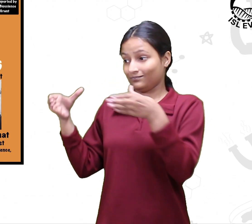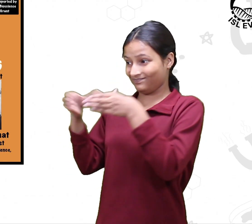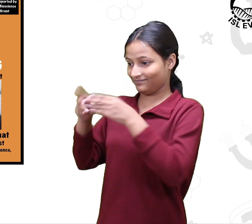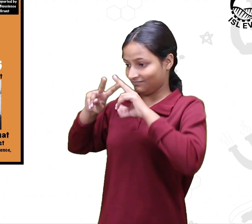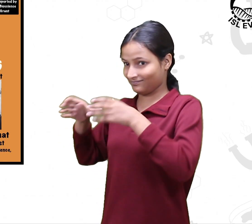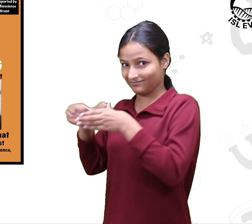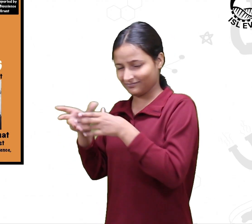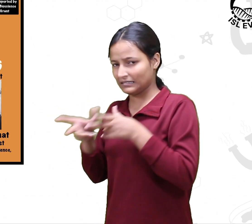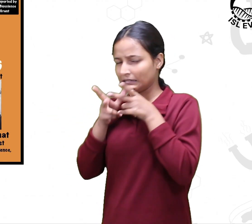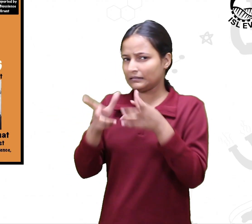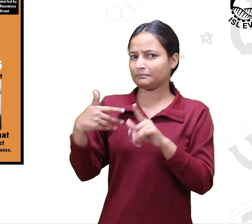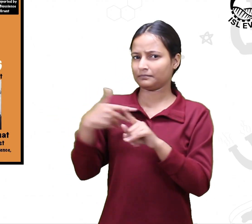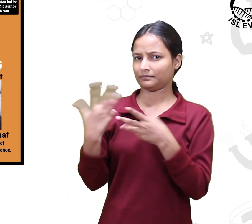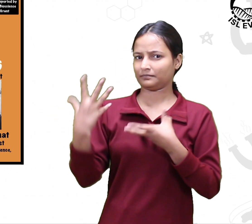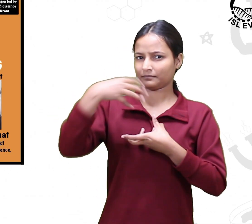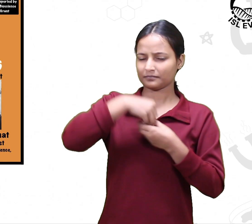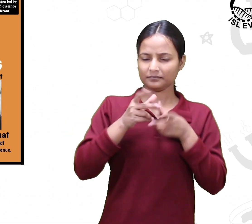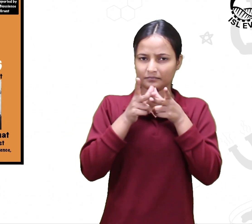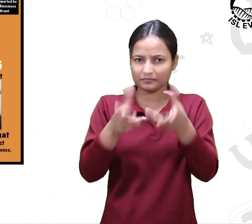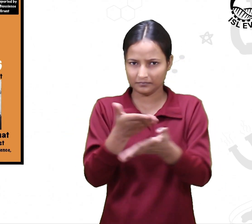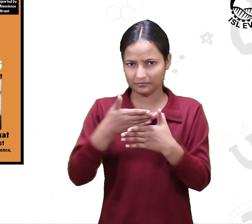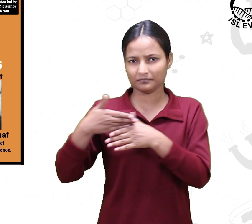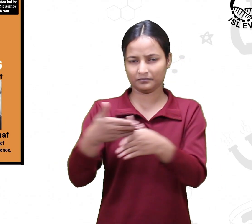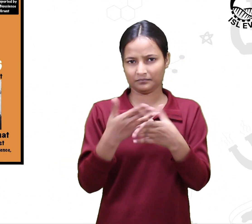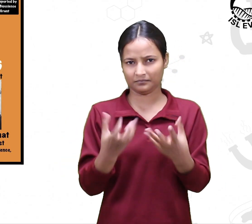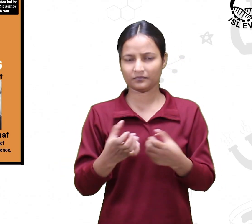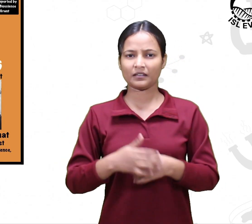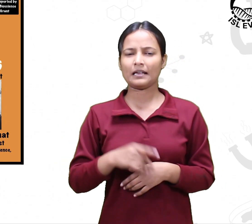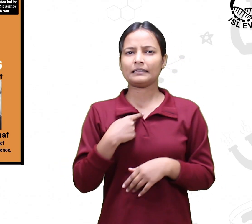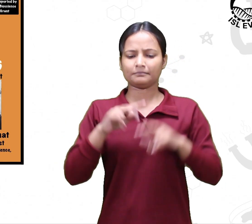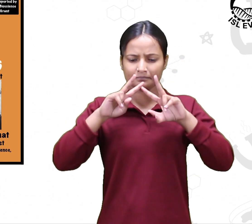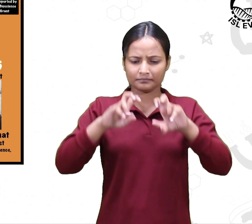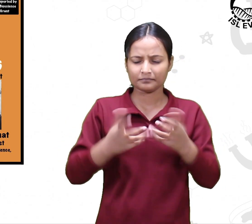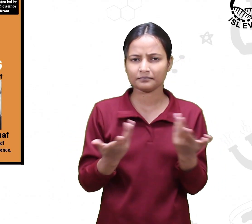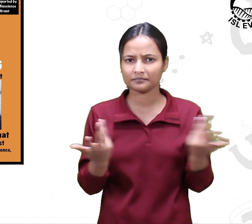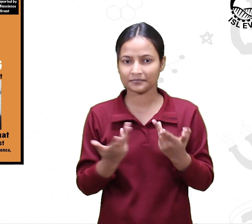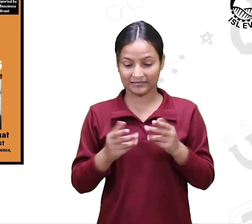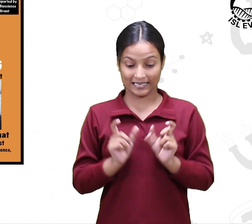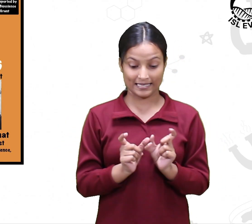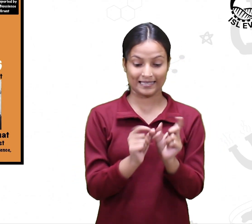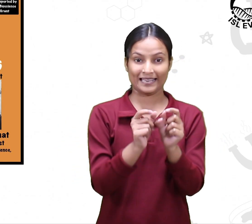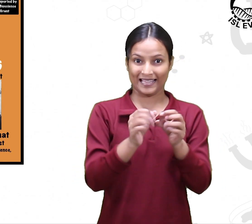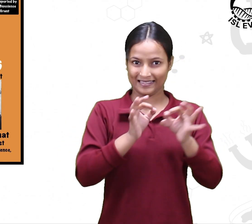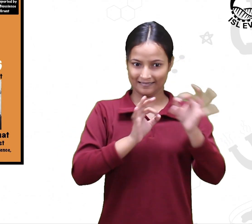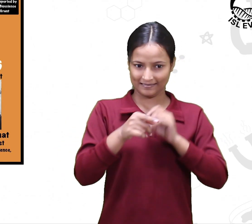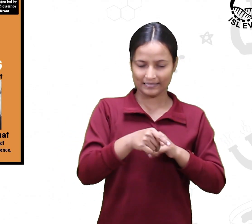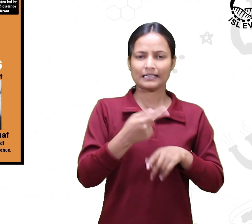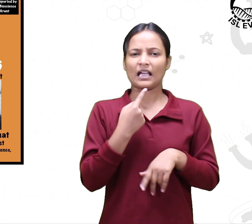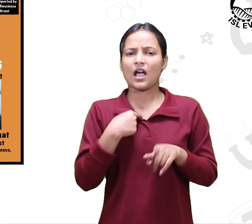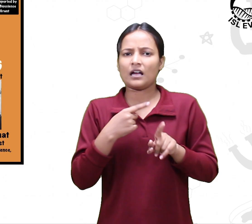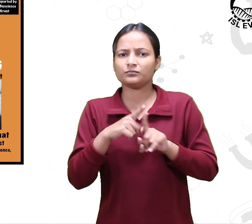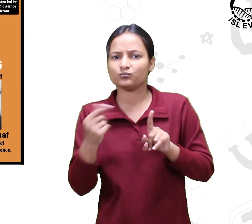on. We've been studying. We invariably study cancer cells from both humans as well as